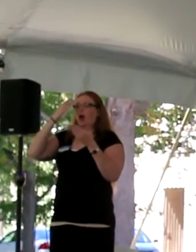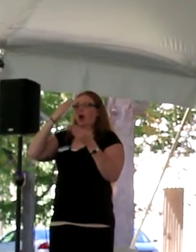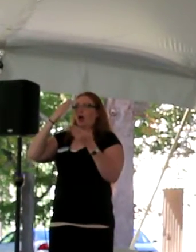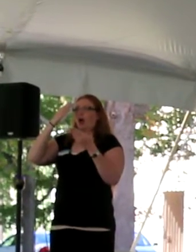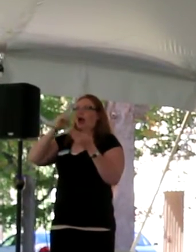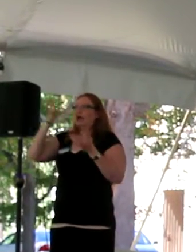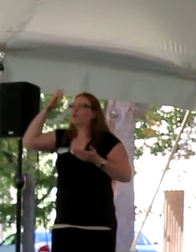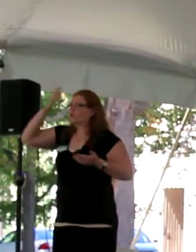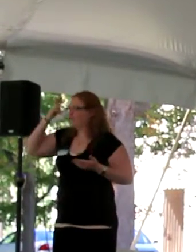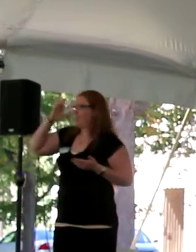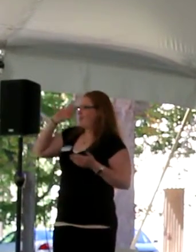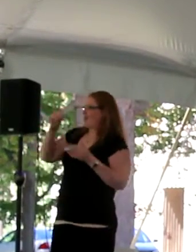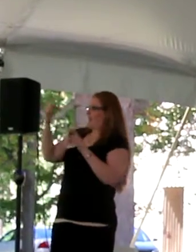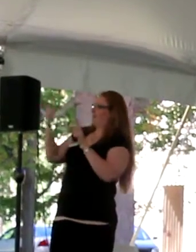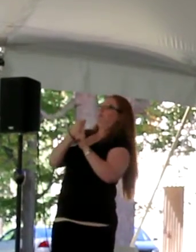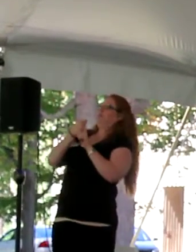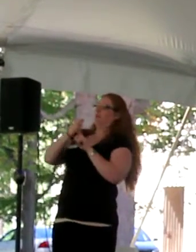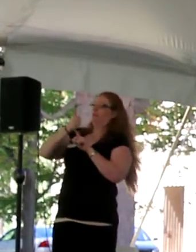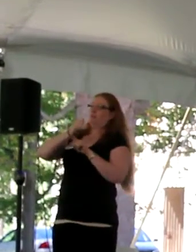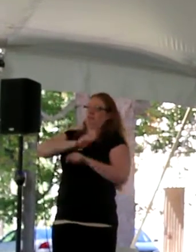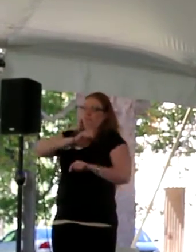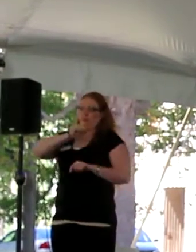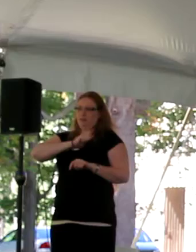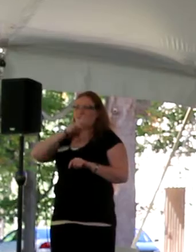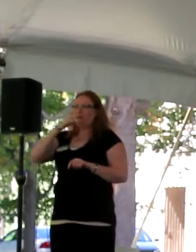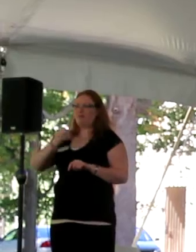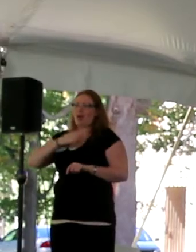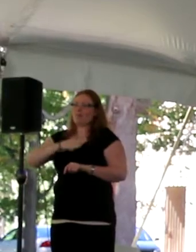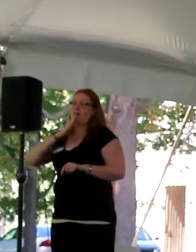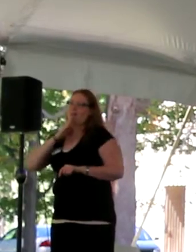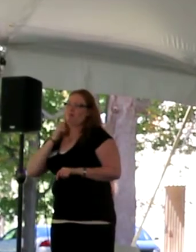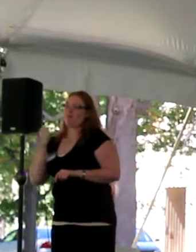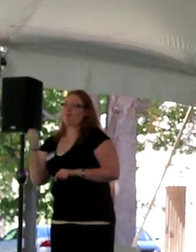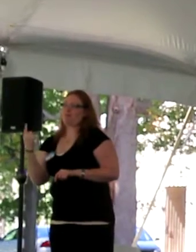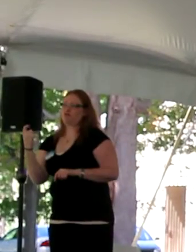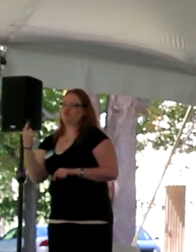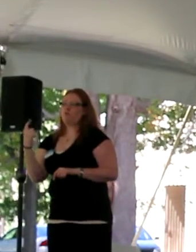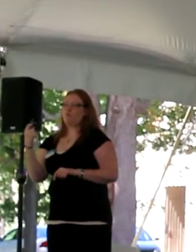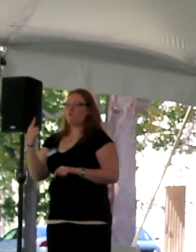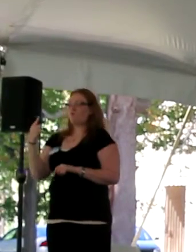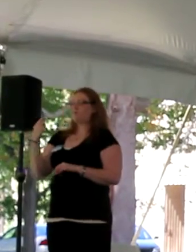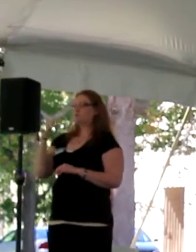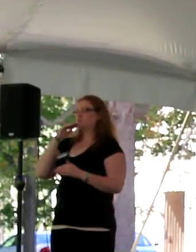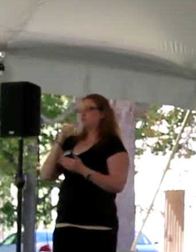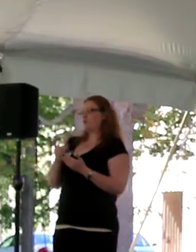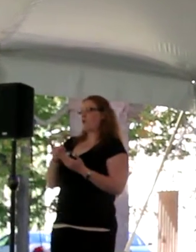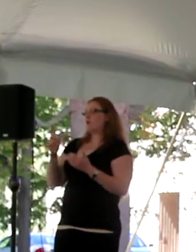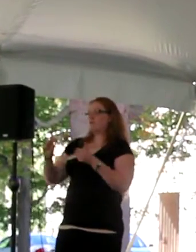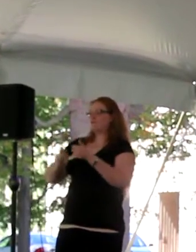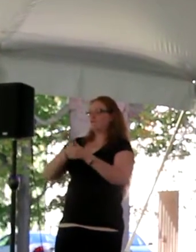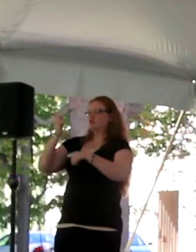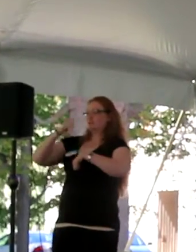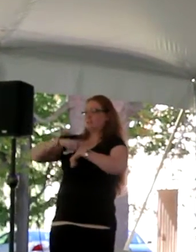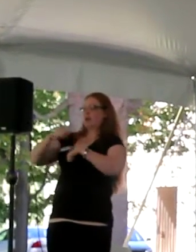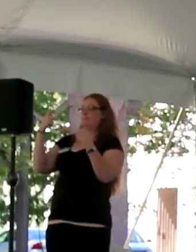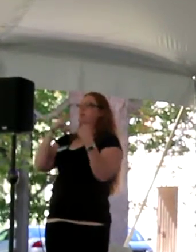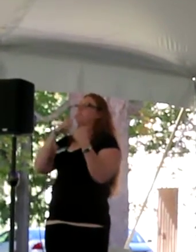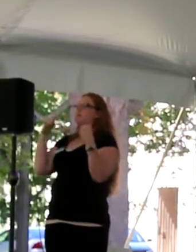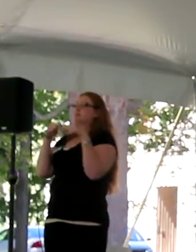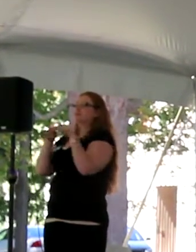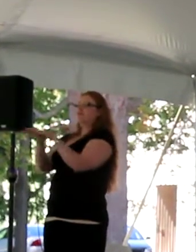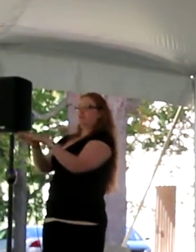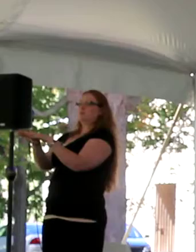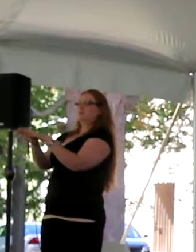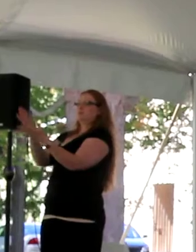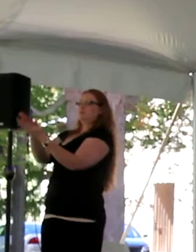that first walk was going to have on myself and my 11-year-old daughter. Because for the first time, my mainstreamed 11-year-old daughter, who didn't